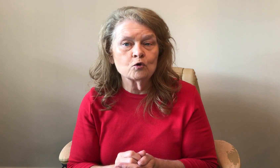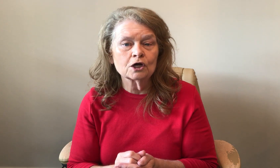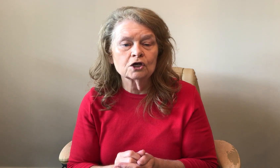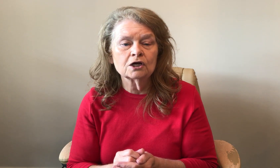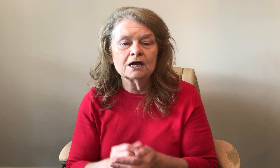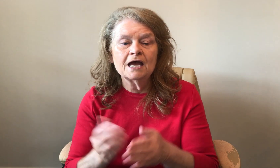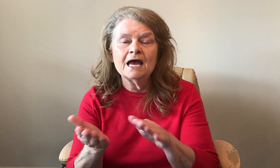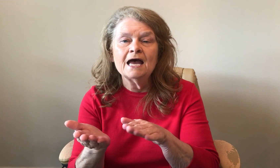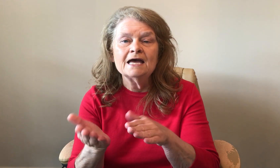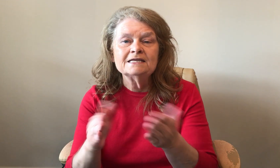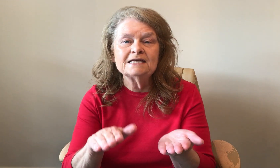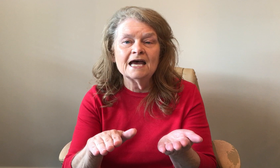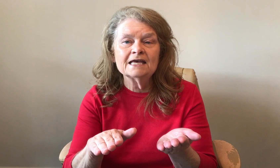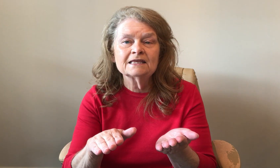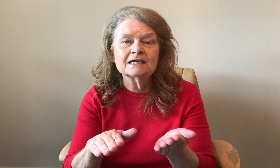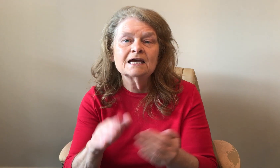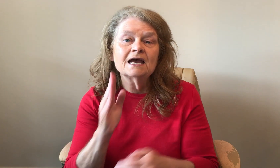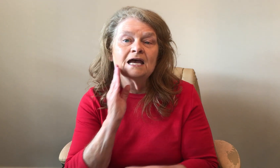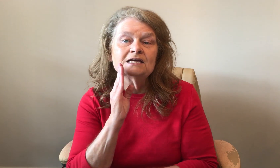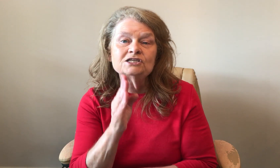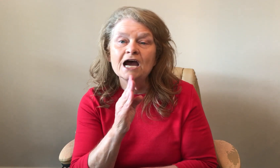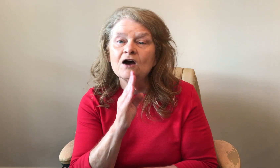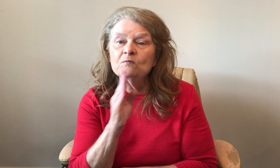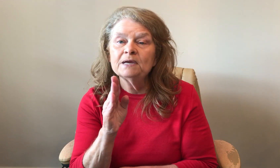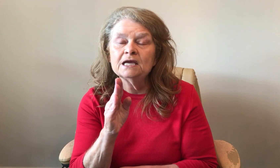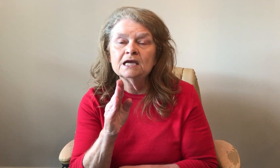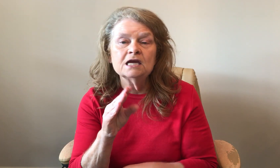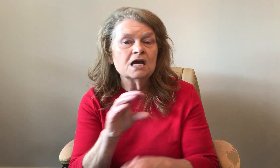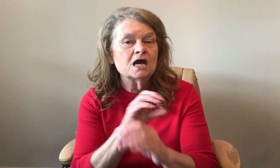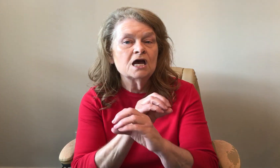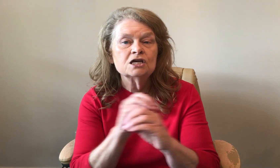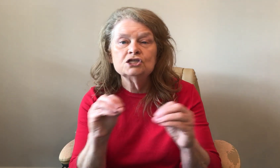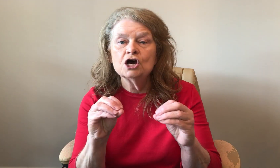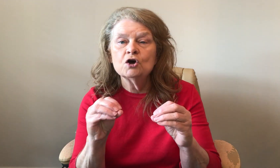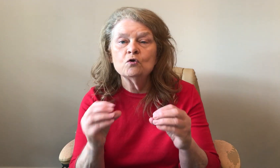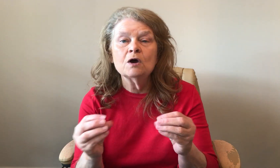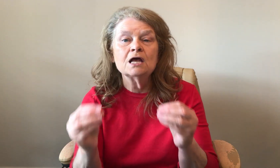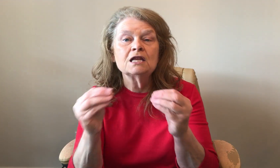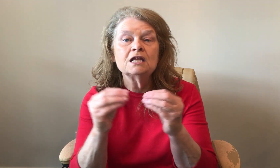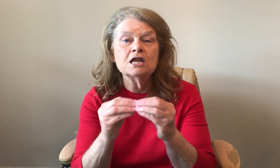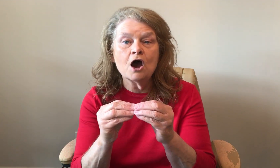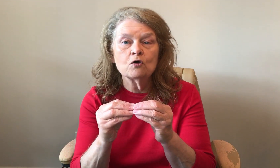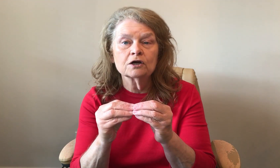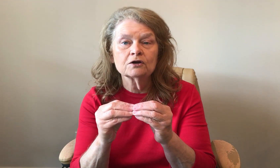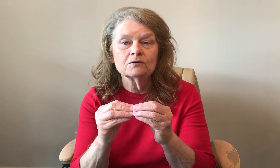longer. Death shall be no longer.